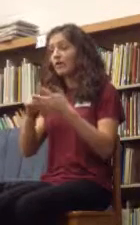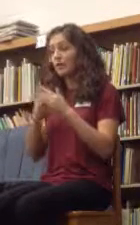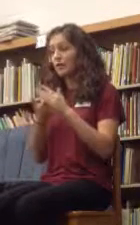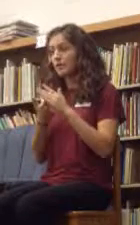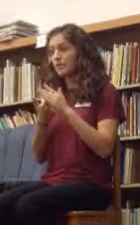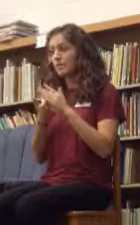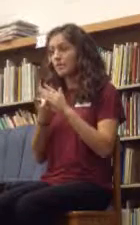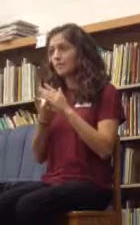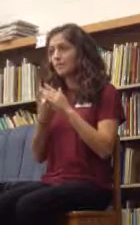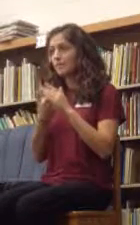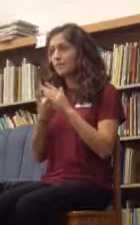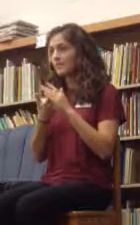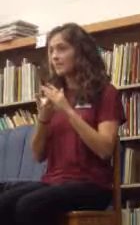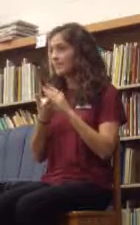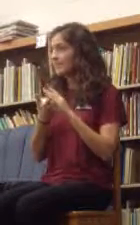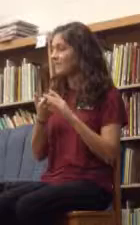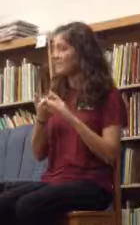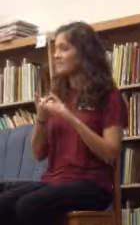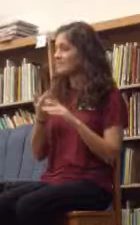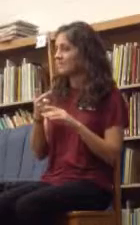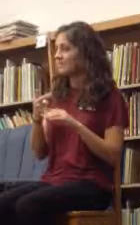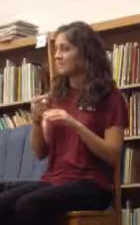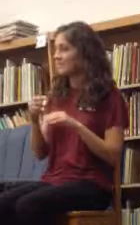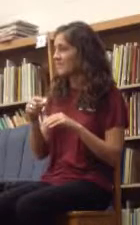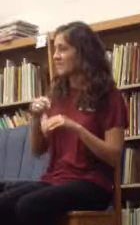want to see everybody fix it.